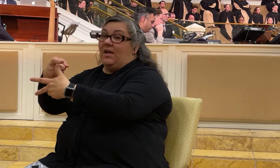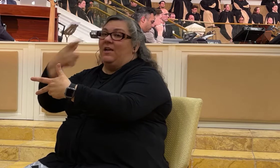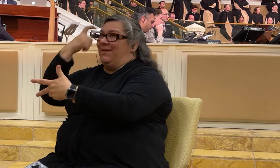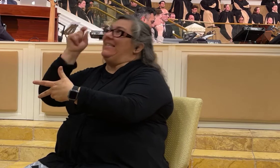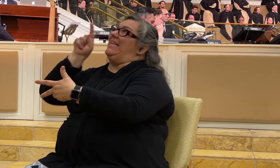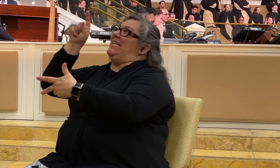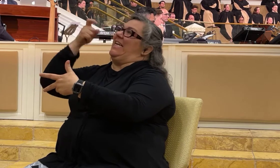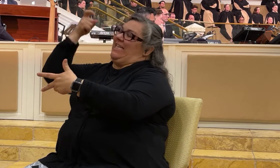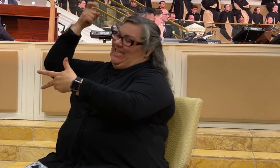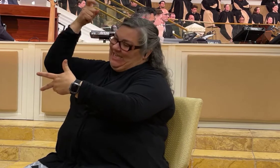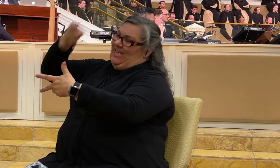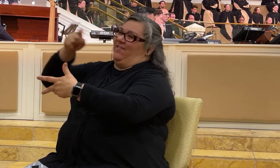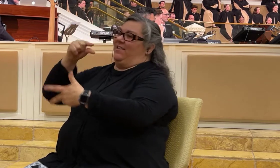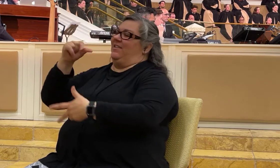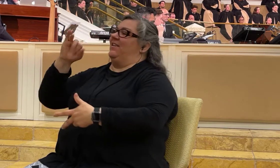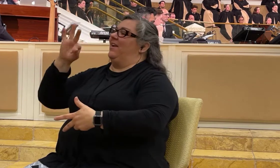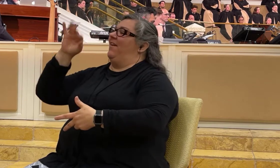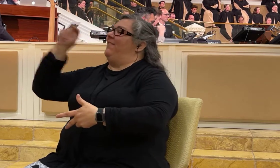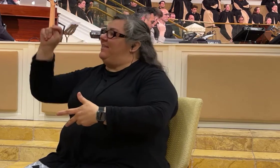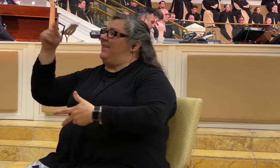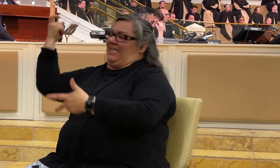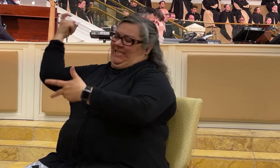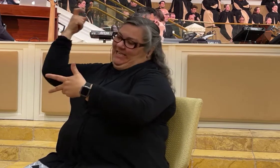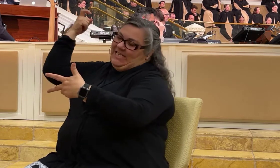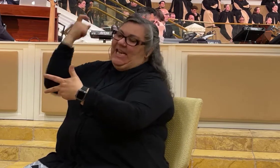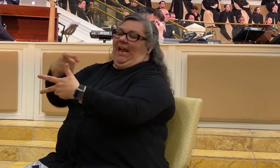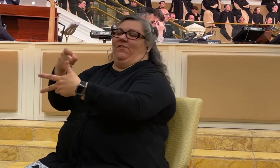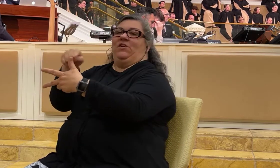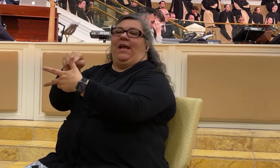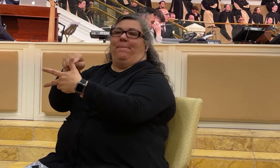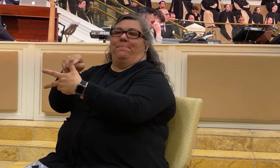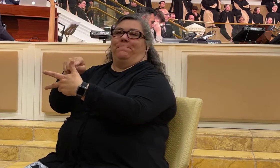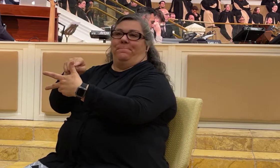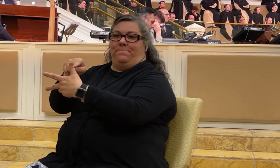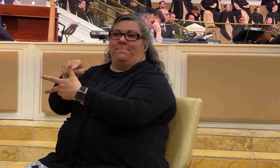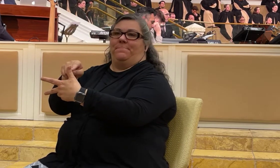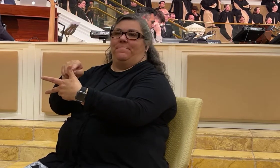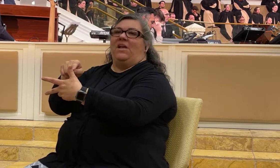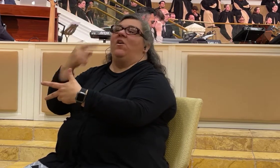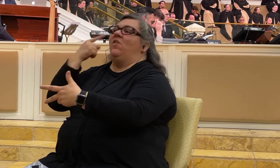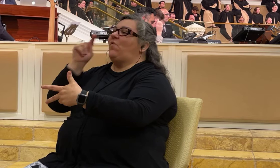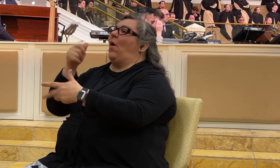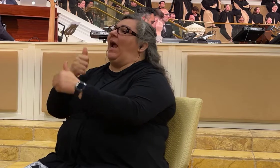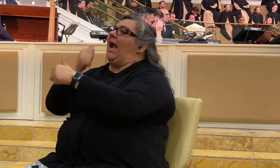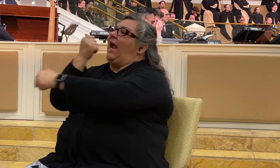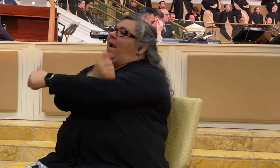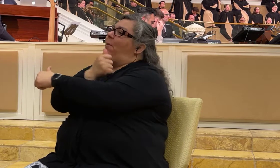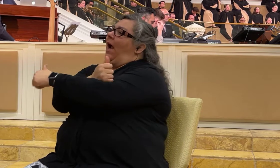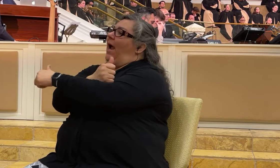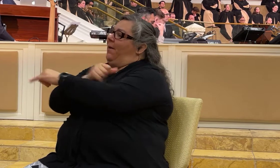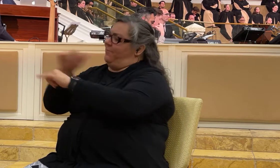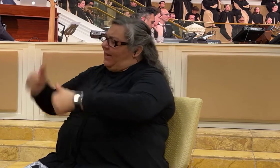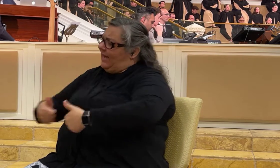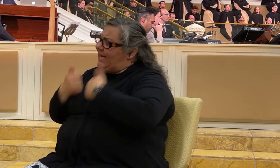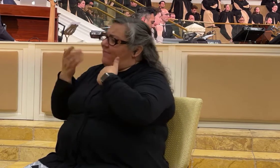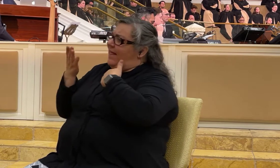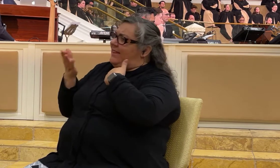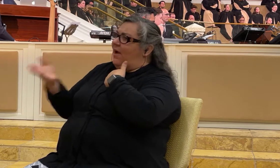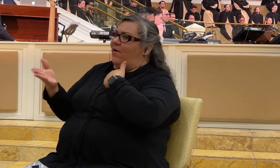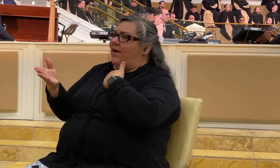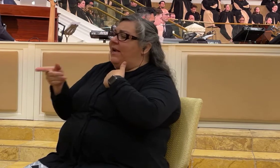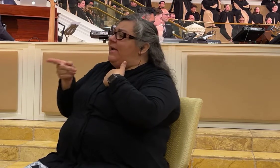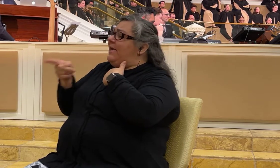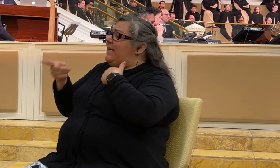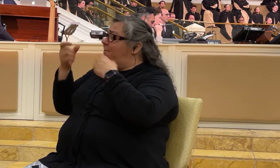a gift of God. He gave this land to them for Abraham to live in it. And Abraham made a